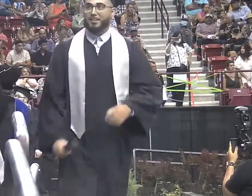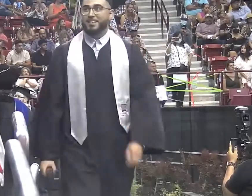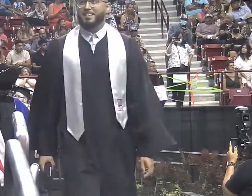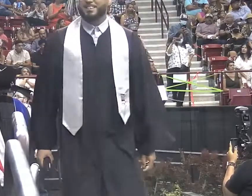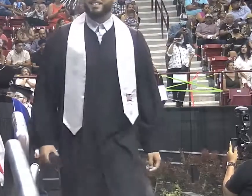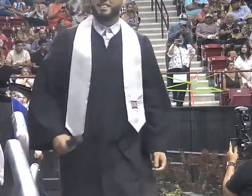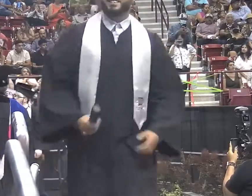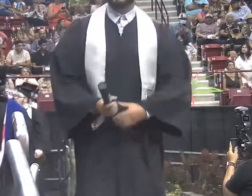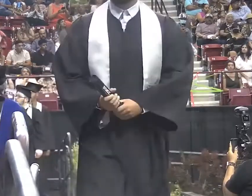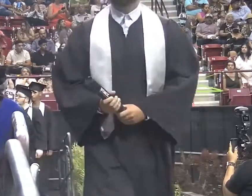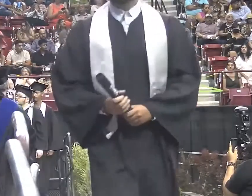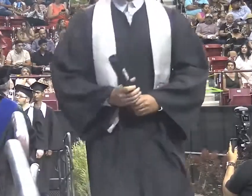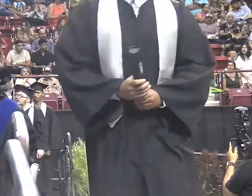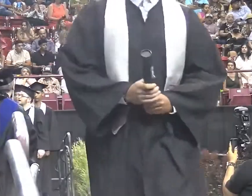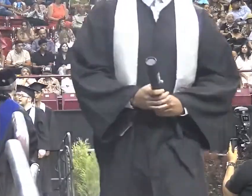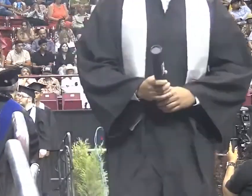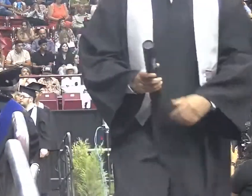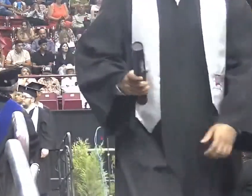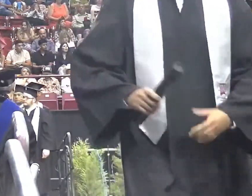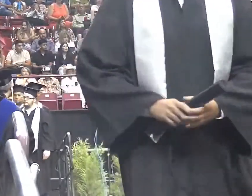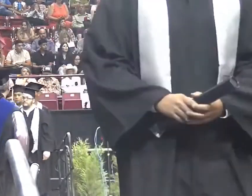Rory Watson